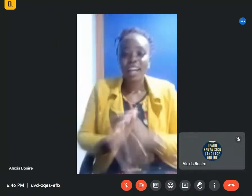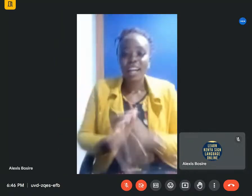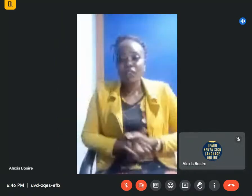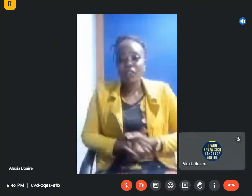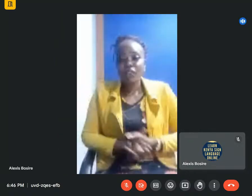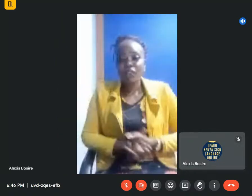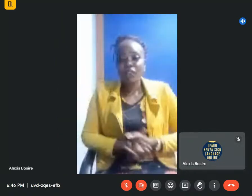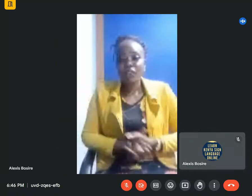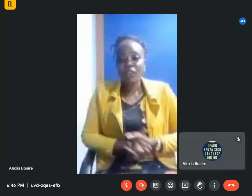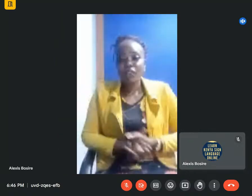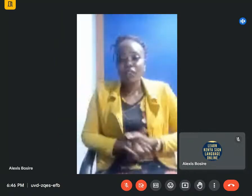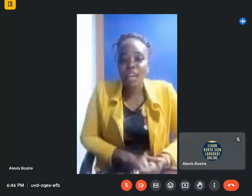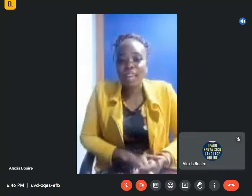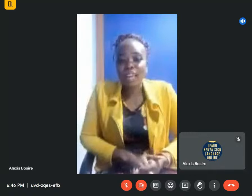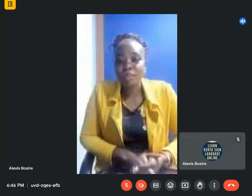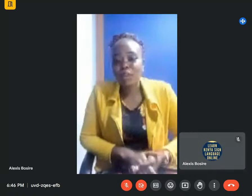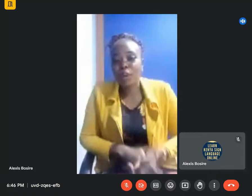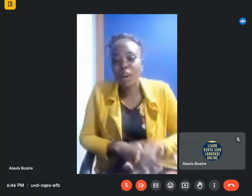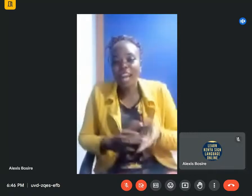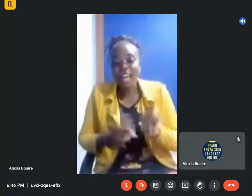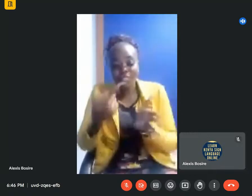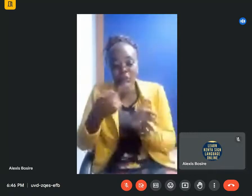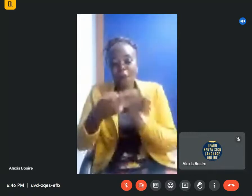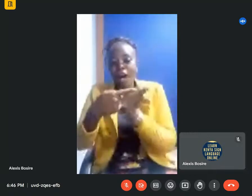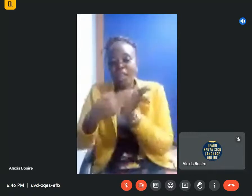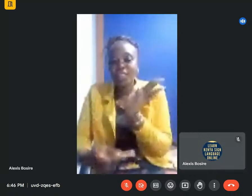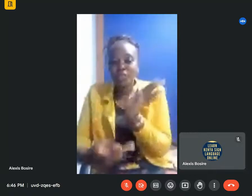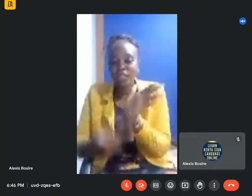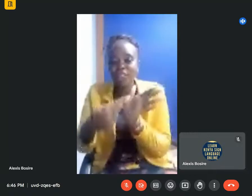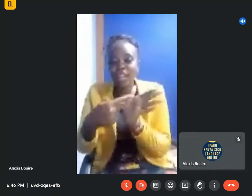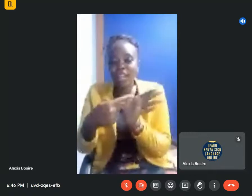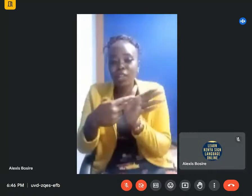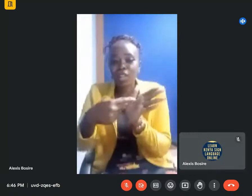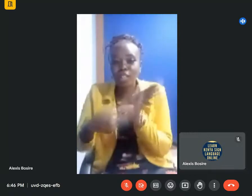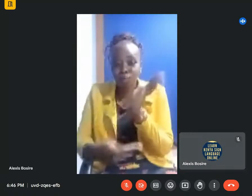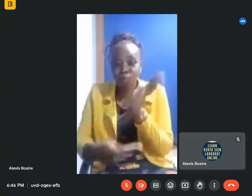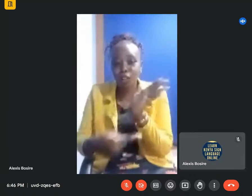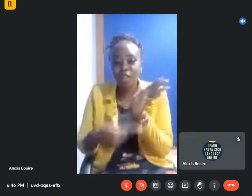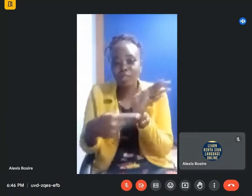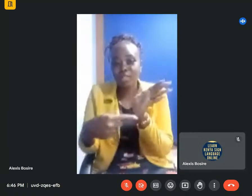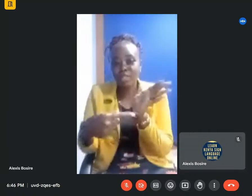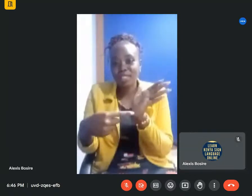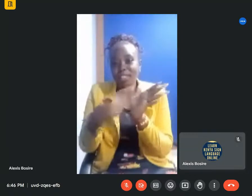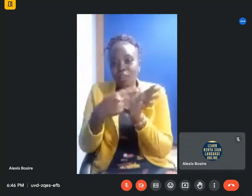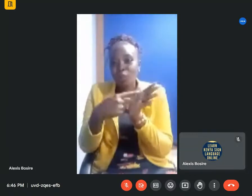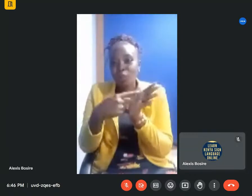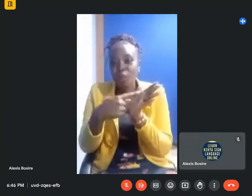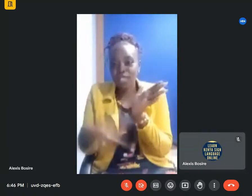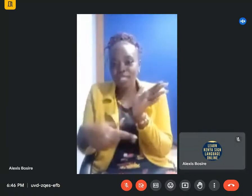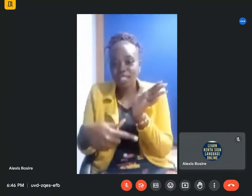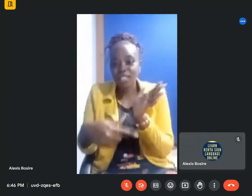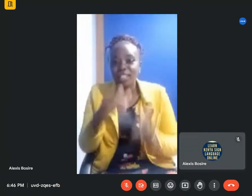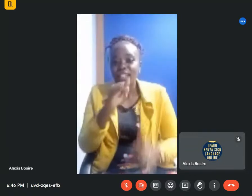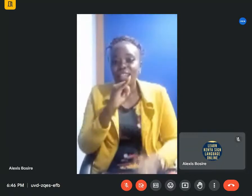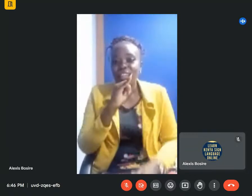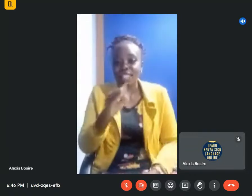how you ask what is your name? So all that, what, you'll find what in pronouns. What